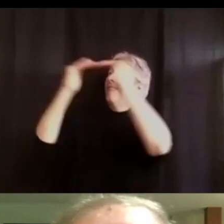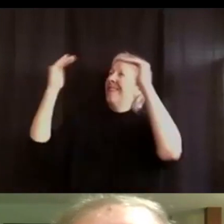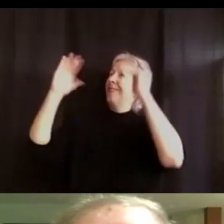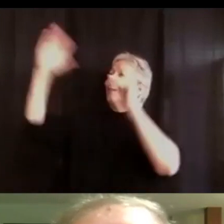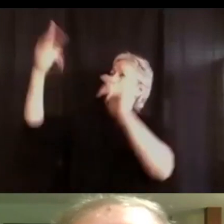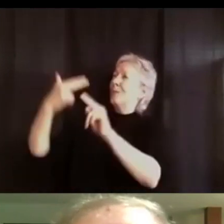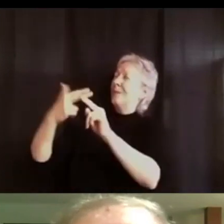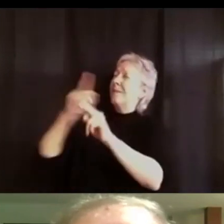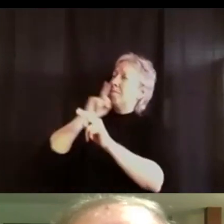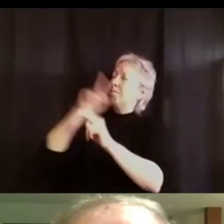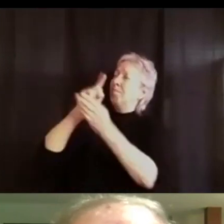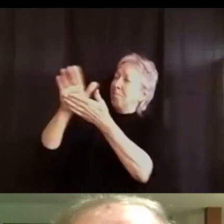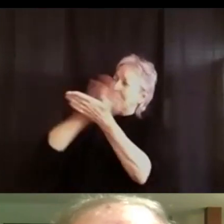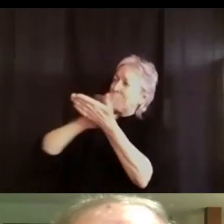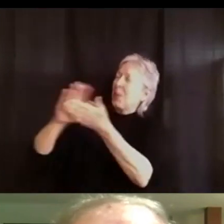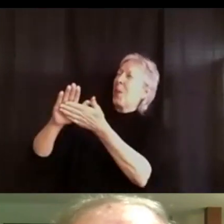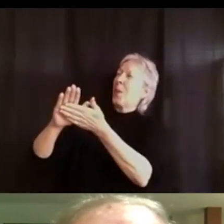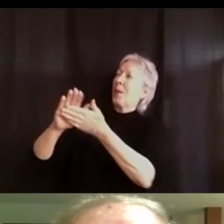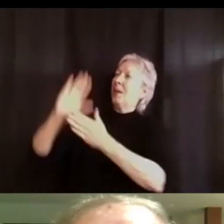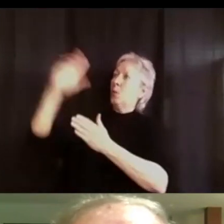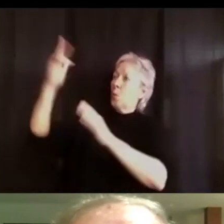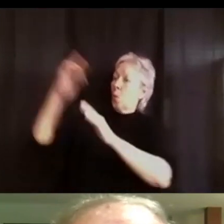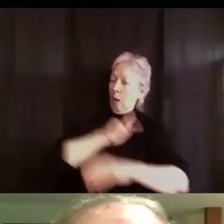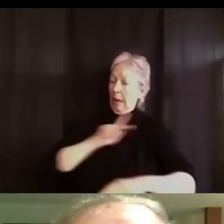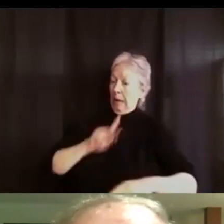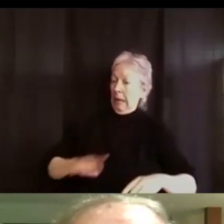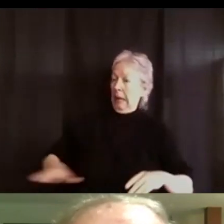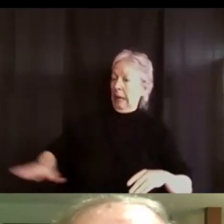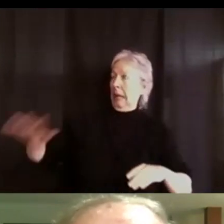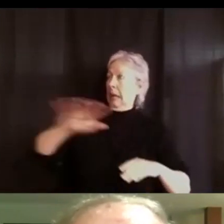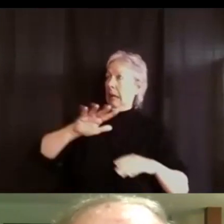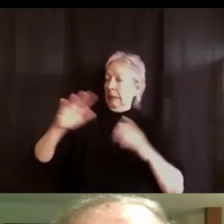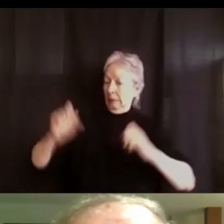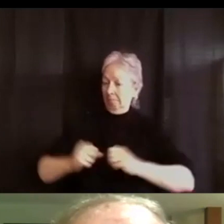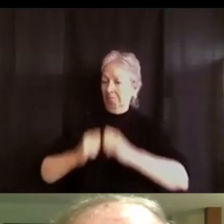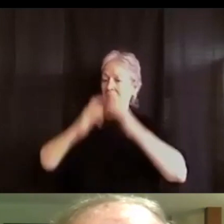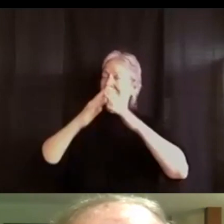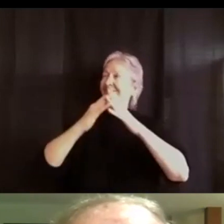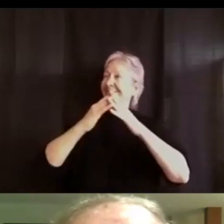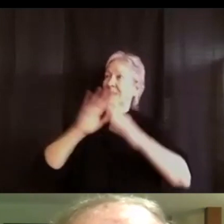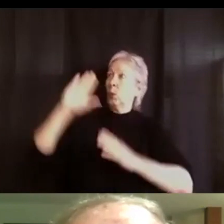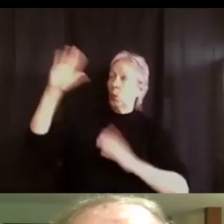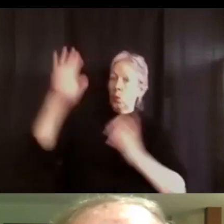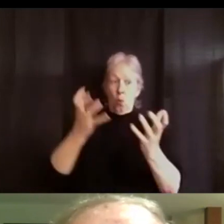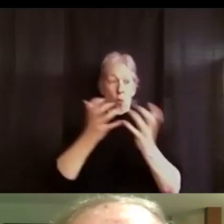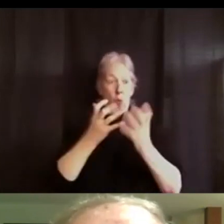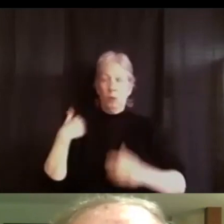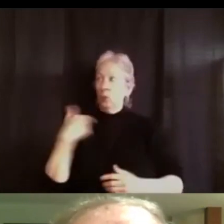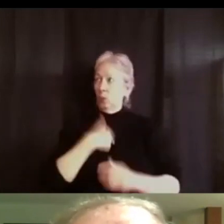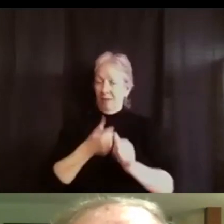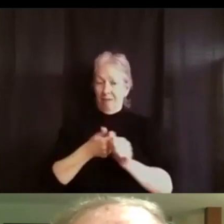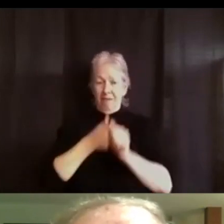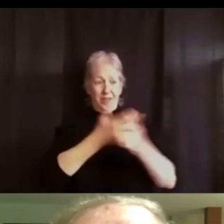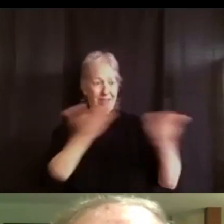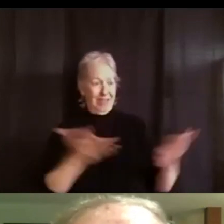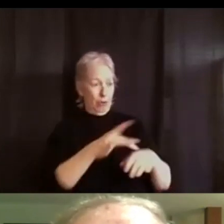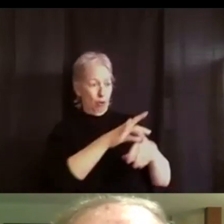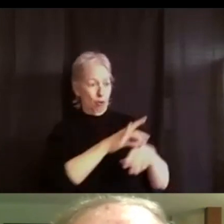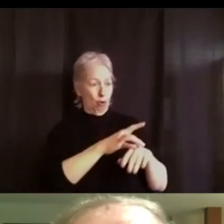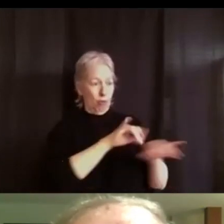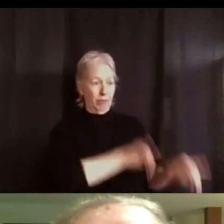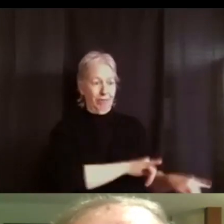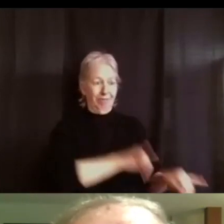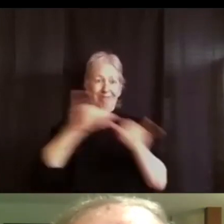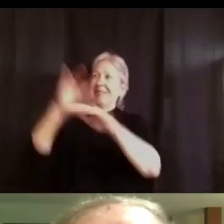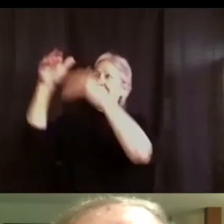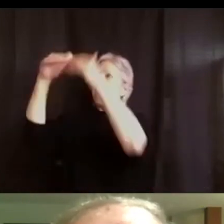name. Your kingdom come, your will be done, on earth as in heaven. Give us today our